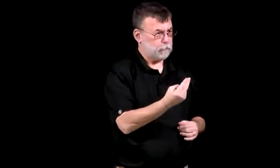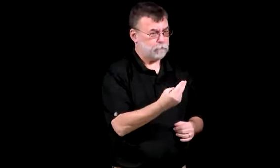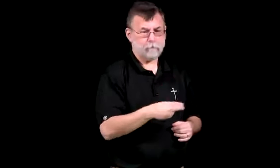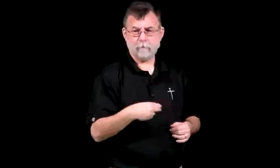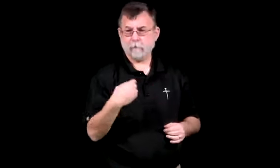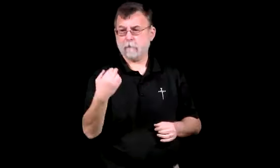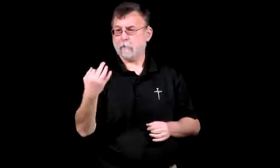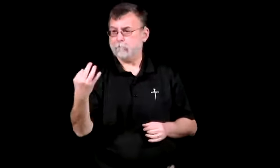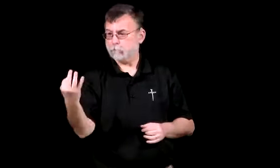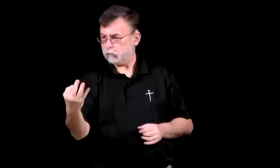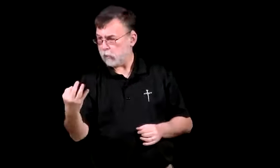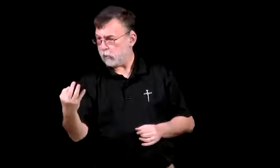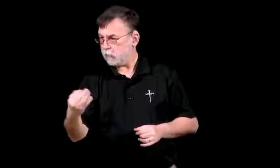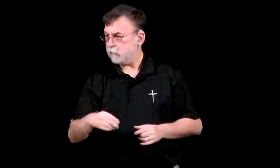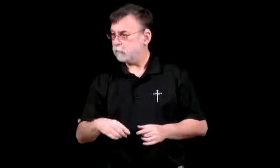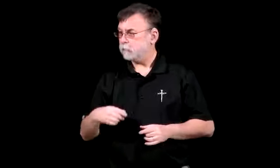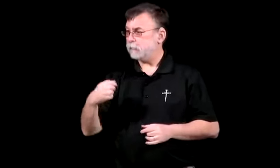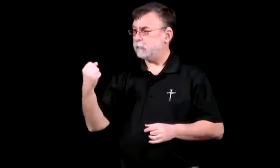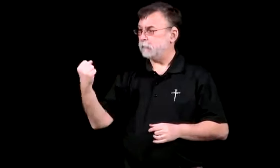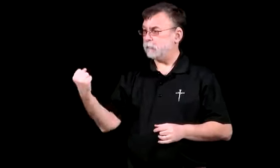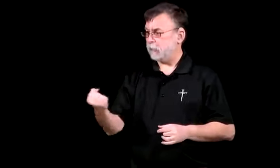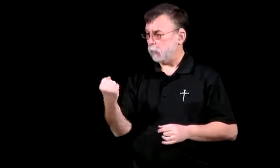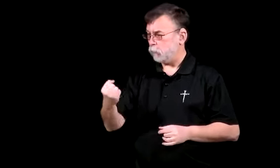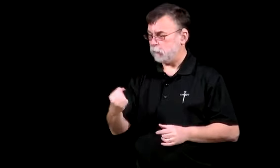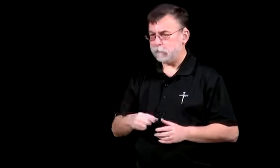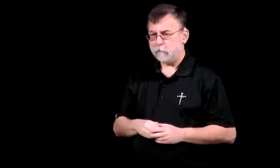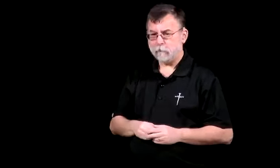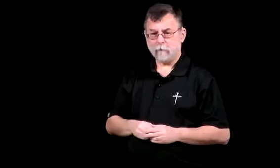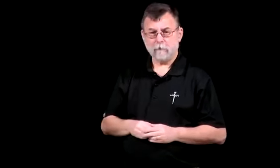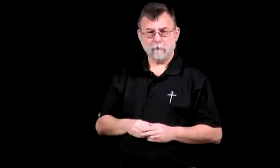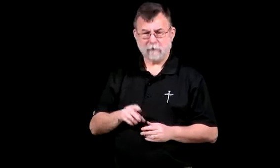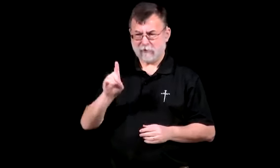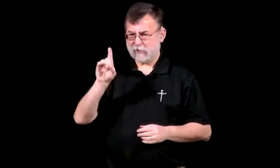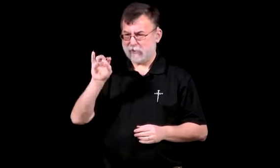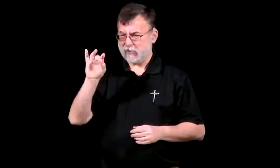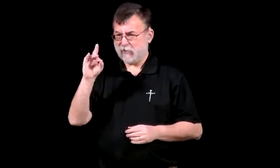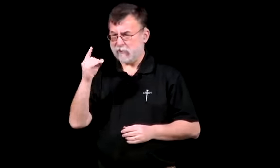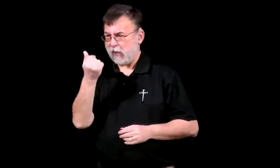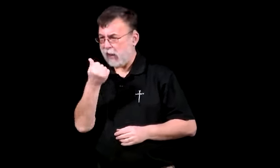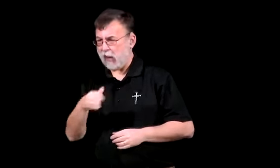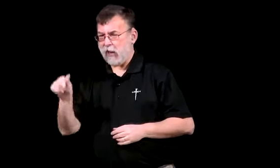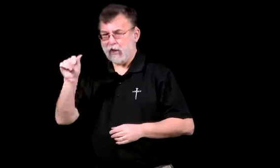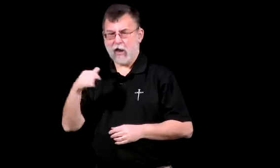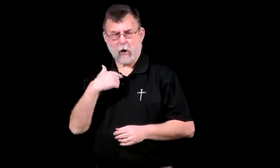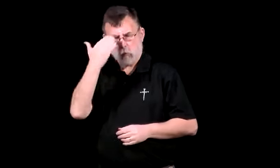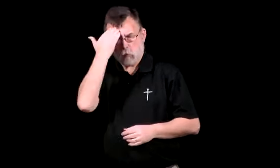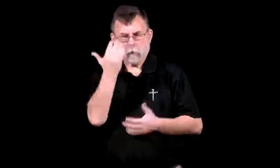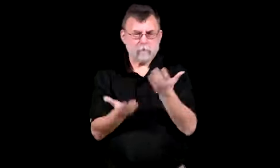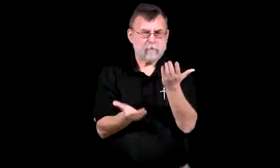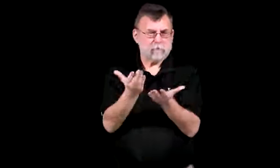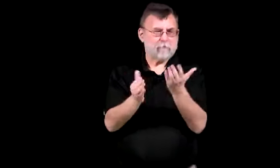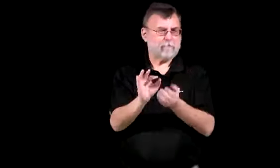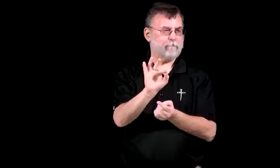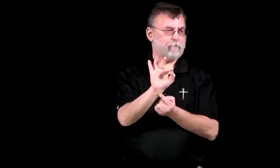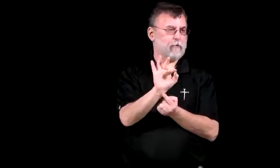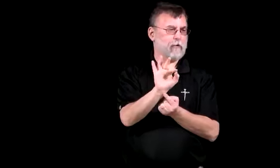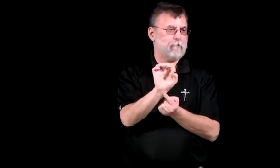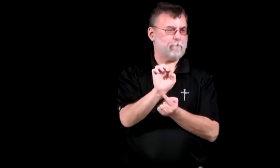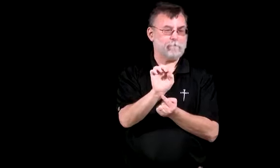So on Thursday and Friday and Saturday this past week, I'm curious if anyone